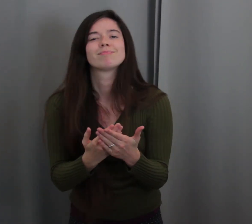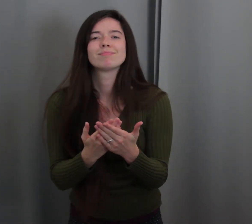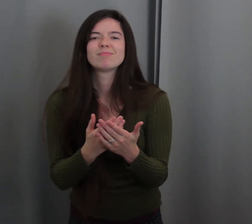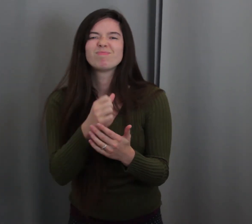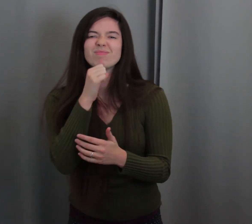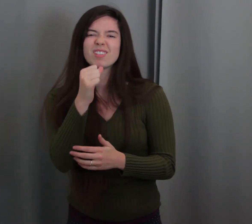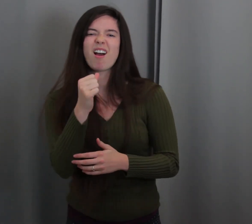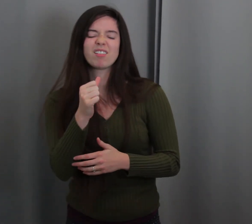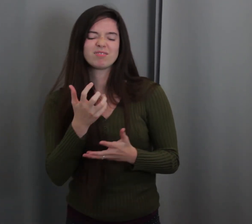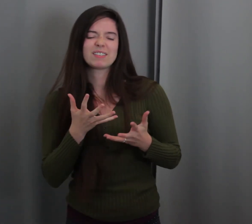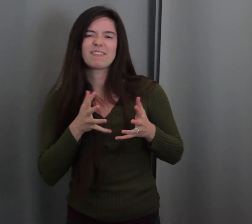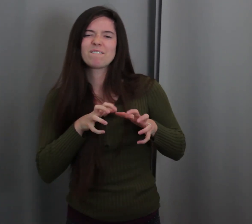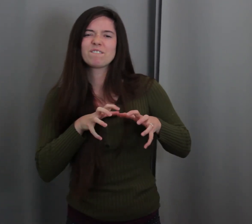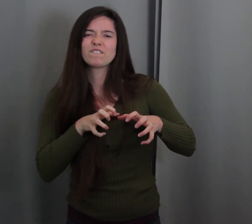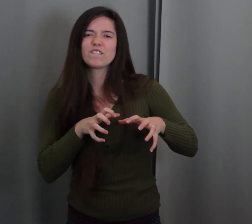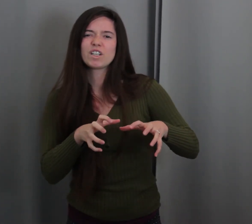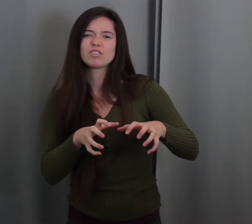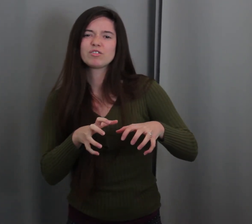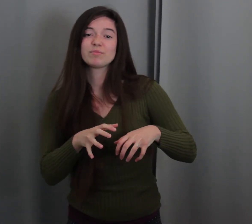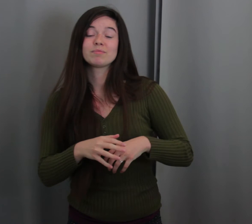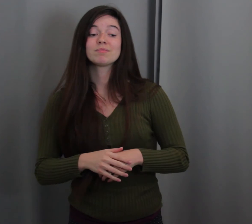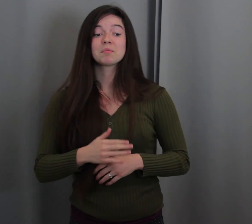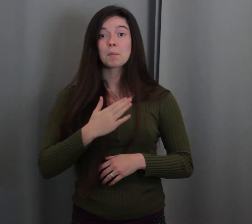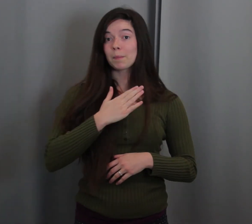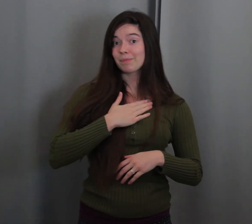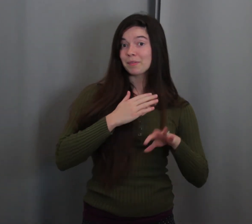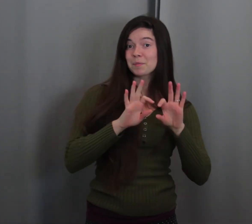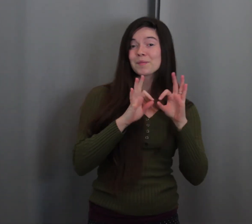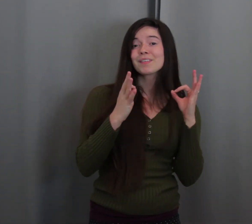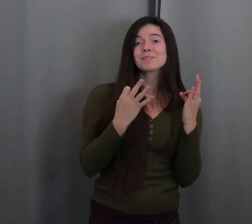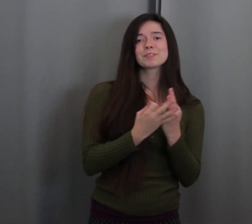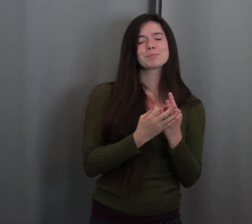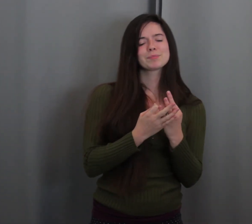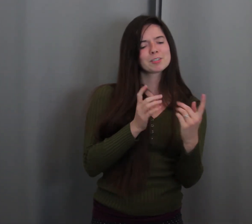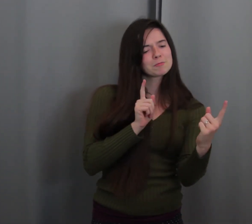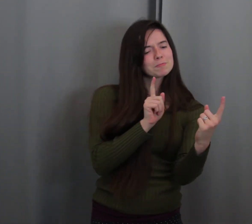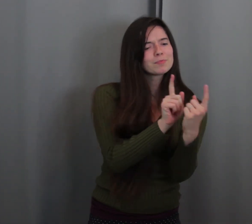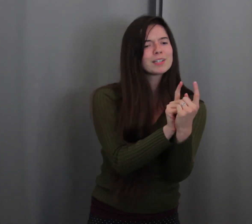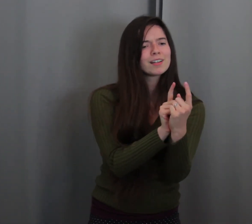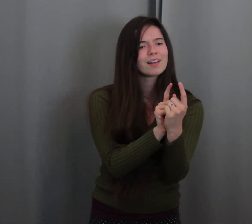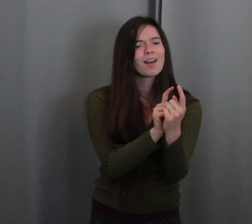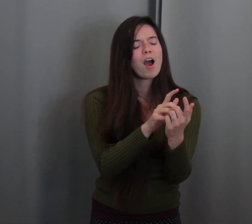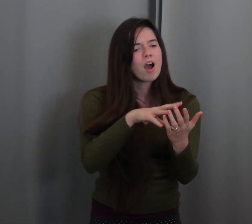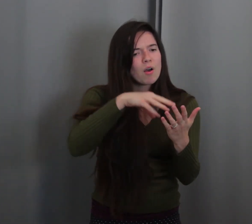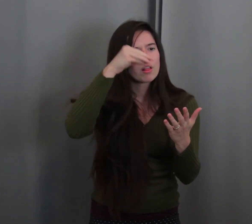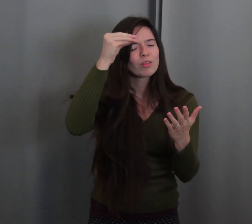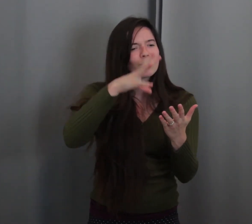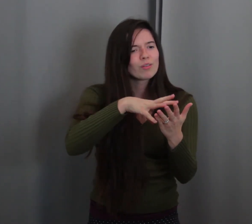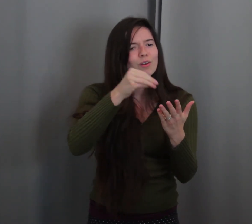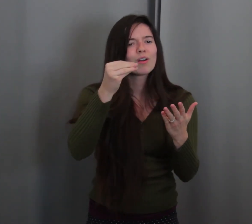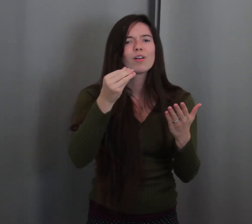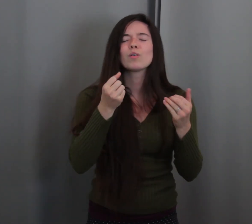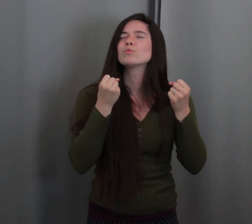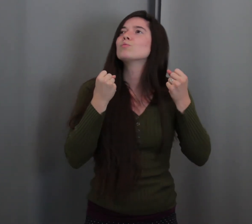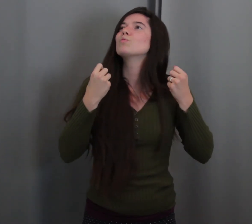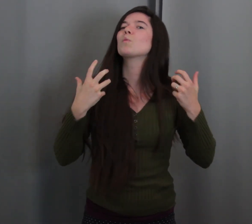From him, we learned what it was to accept the bad without